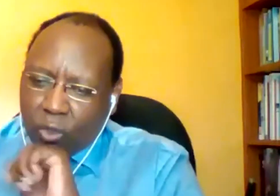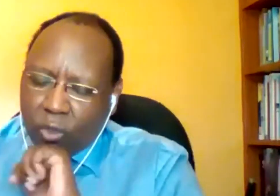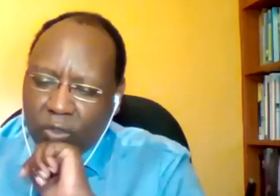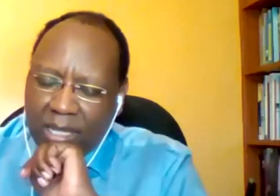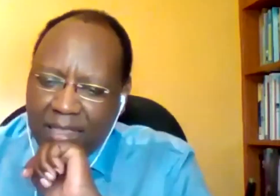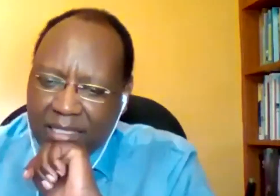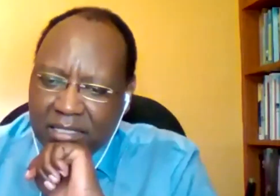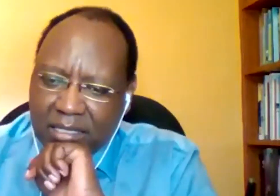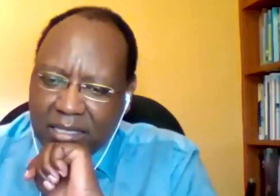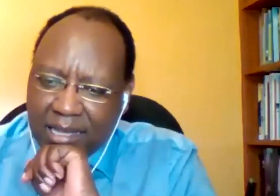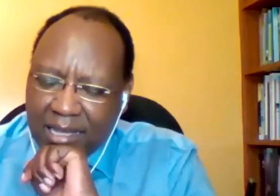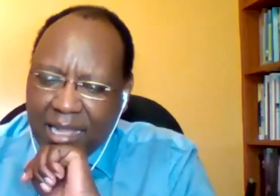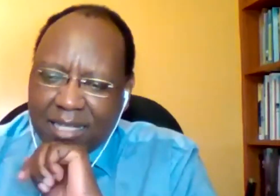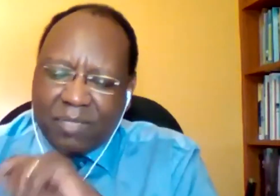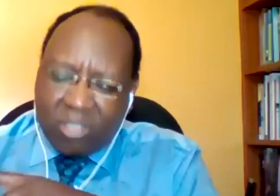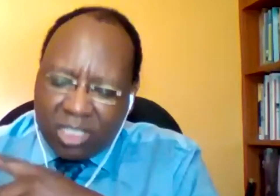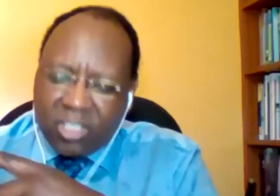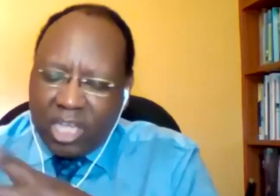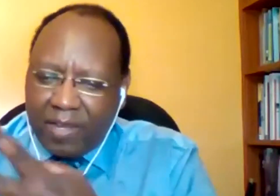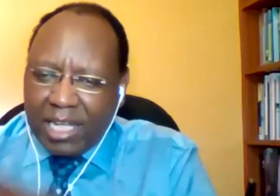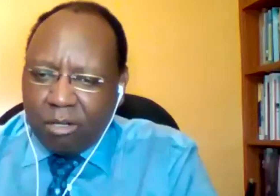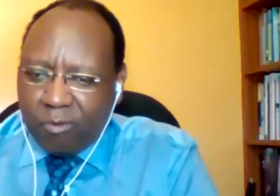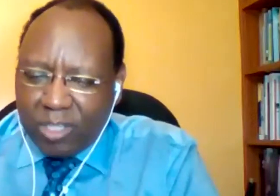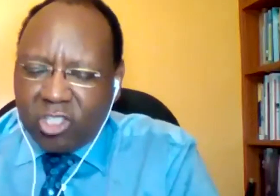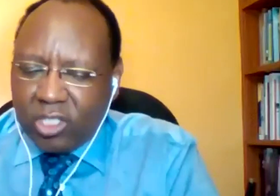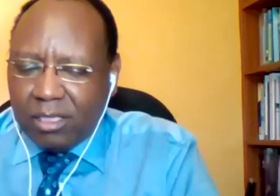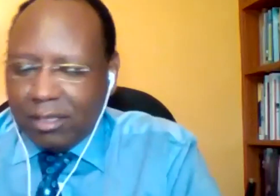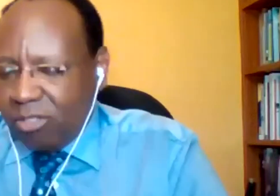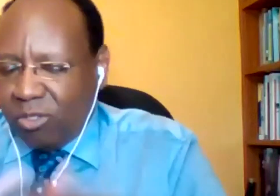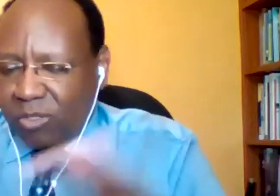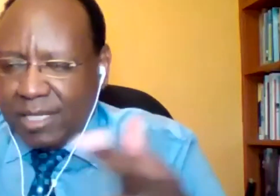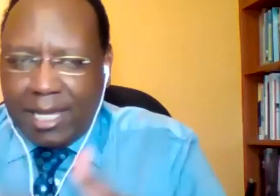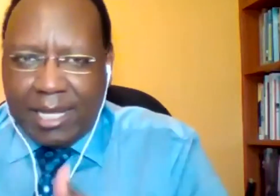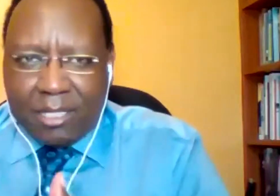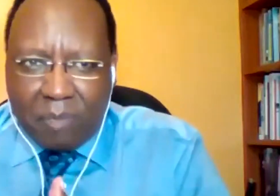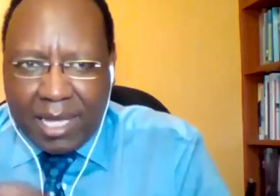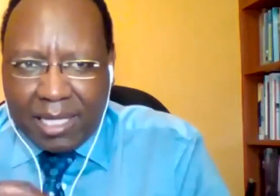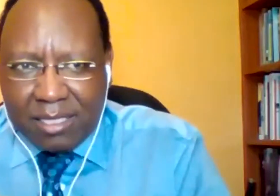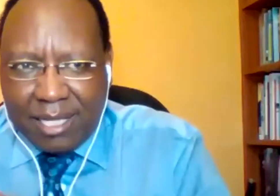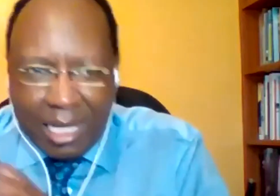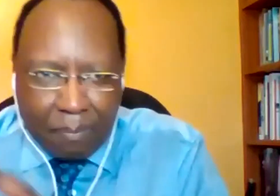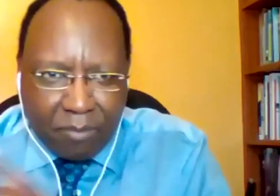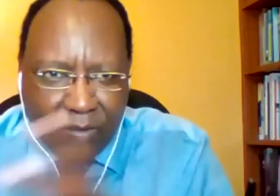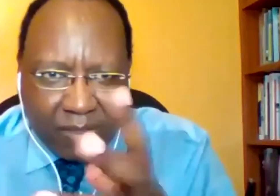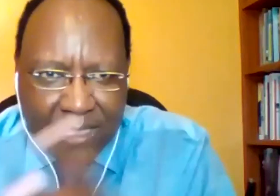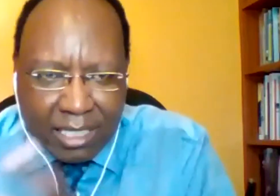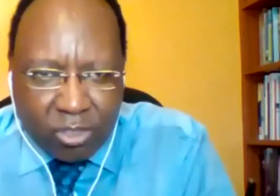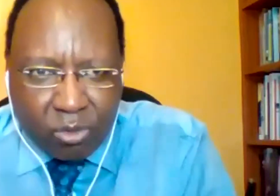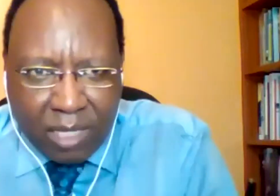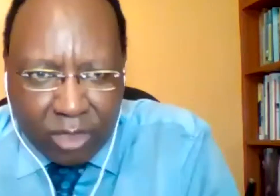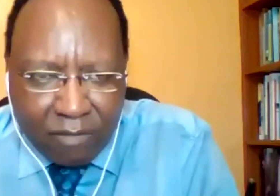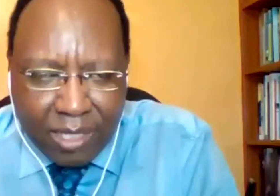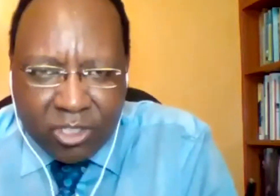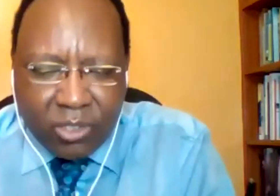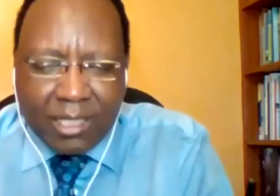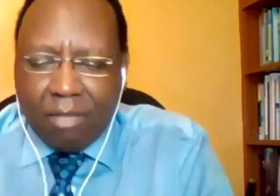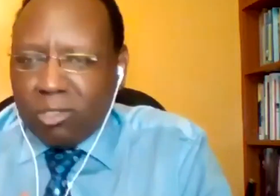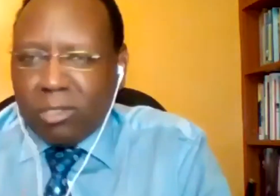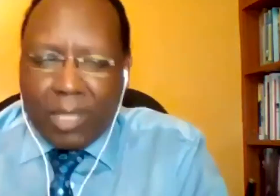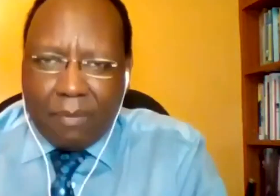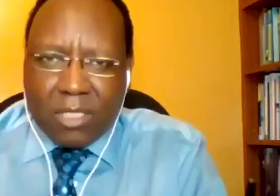coaching entrepreneurs, startups, authors, and so on and so on. So this has been a quest that I've been on.